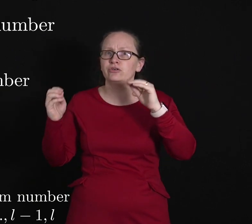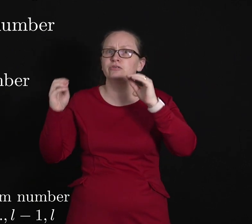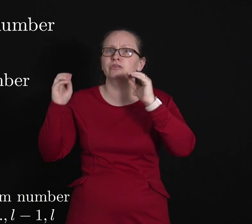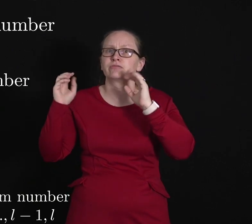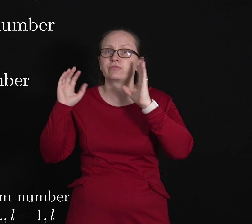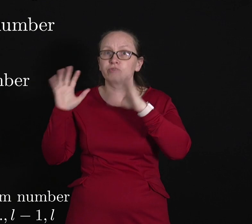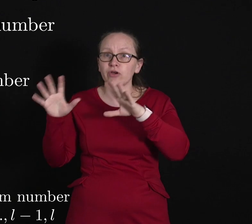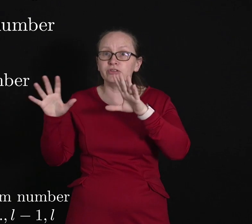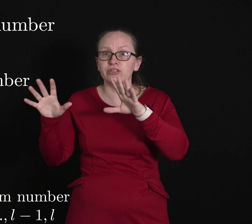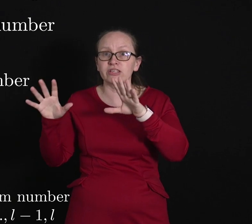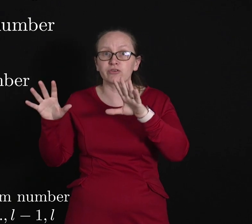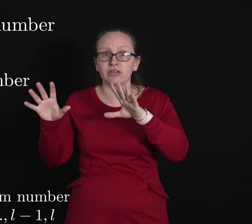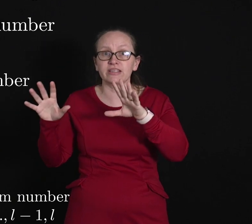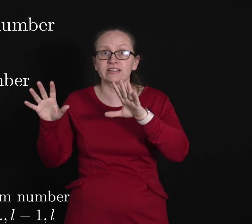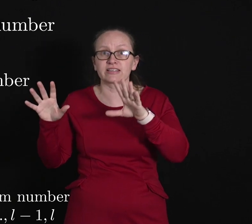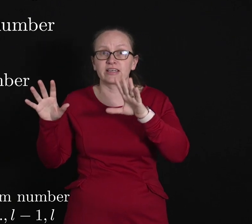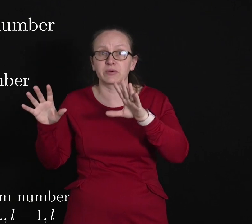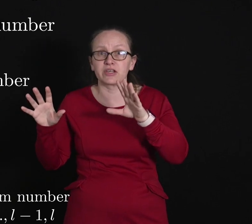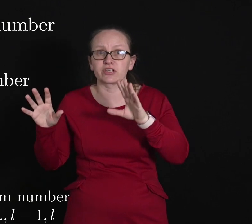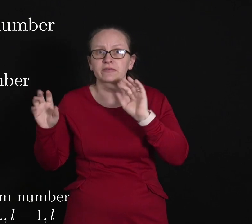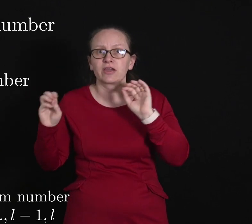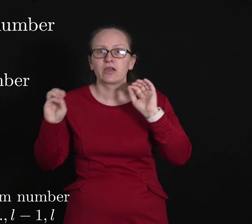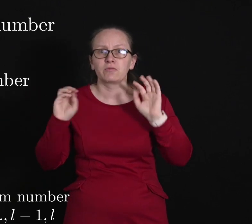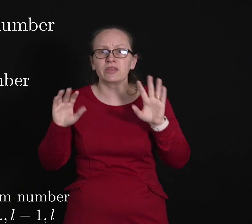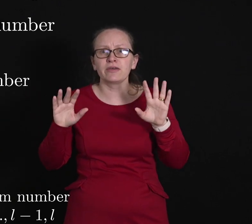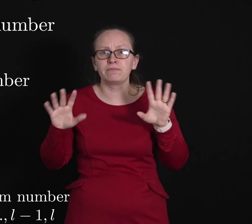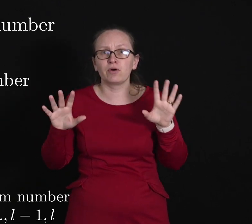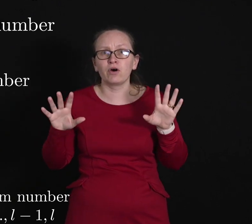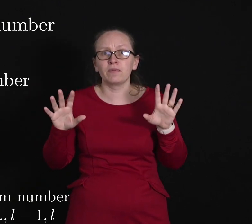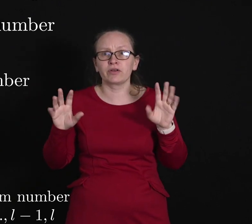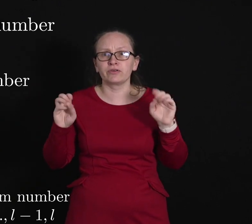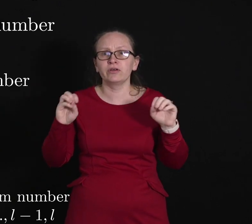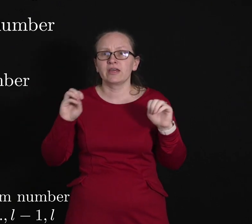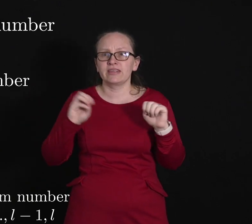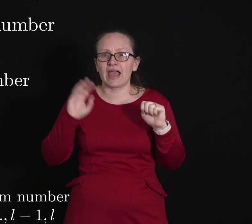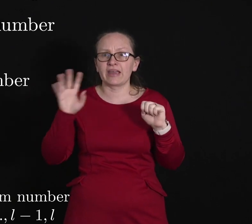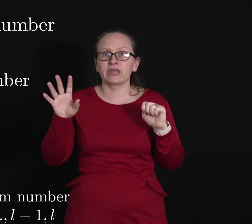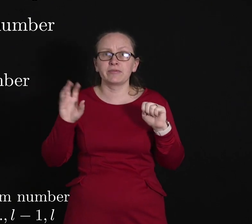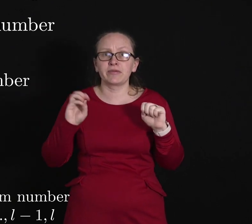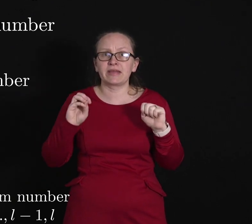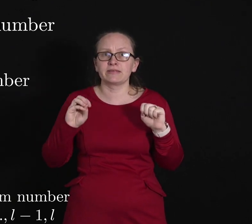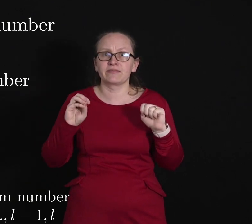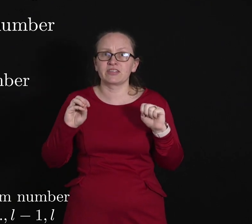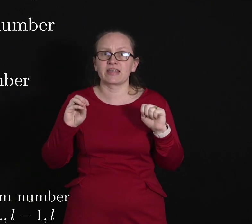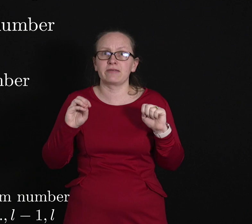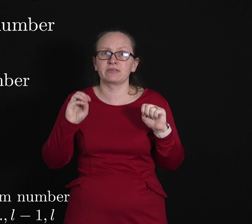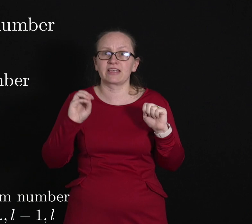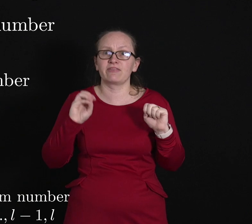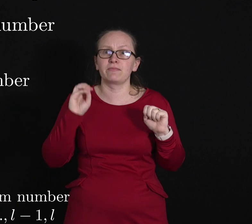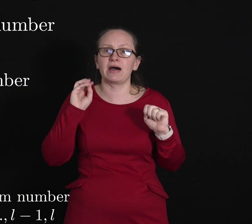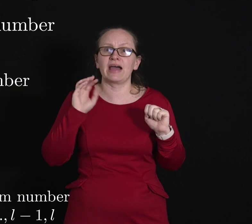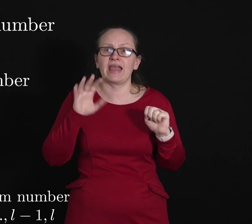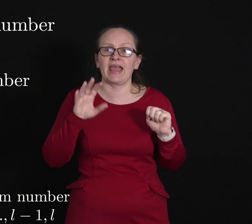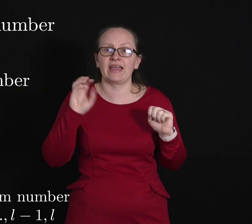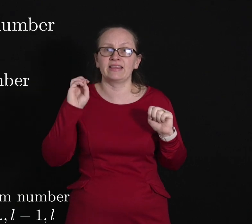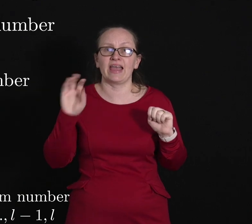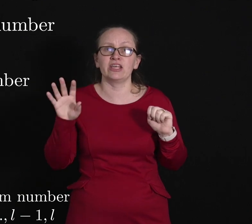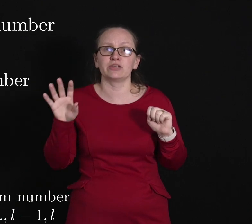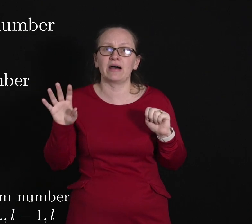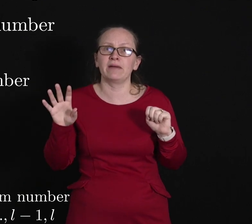using Schrodinger's equation. With the Bohr model, the angular momentum of the state was given by n h-bar.